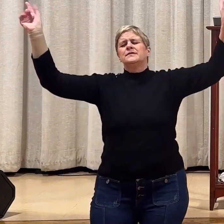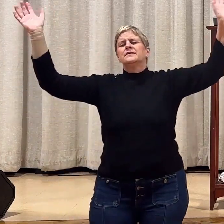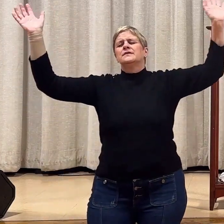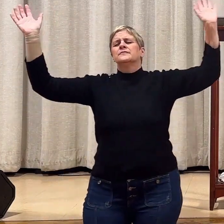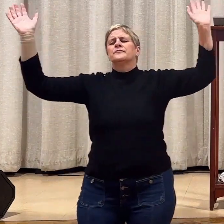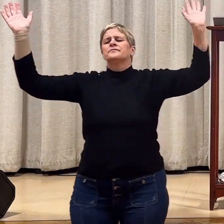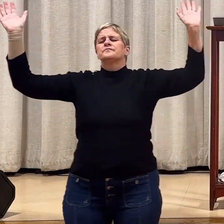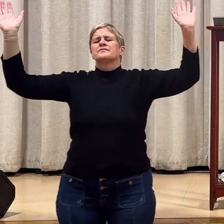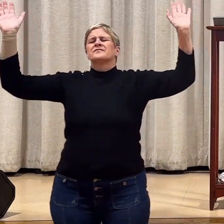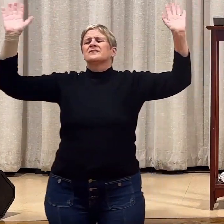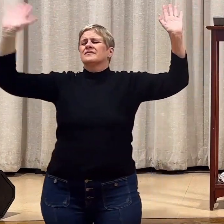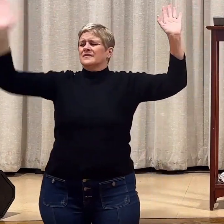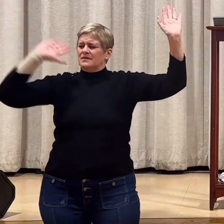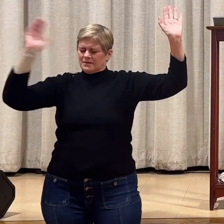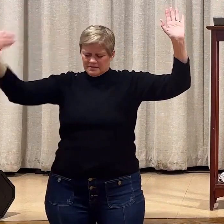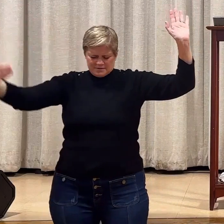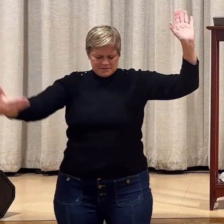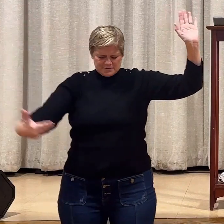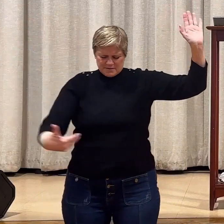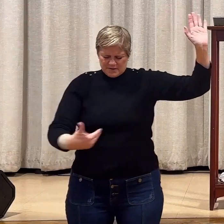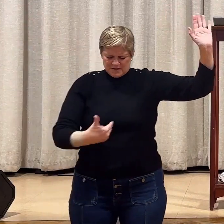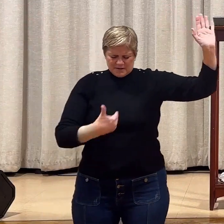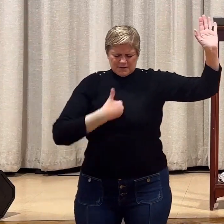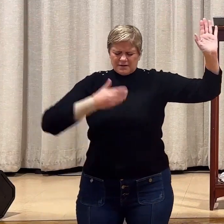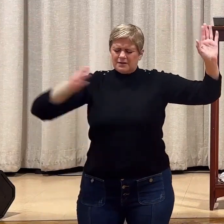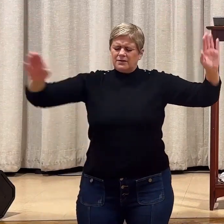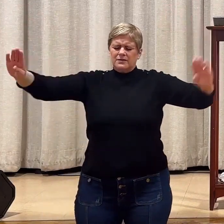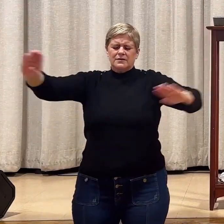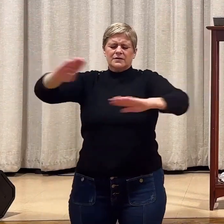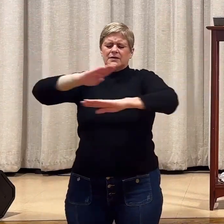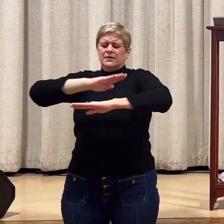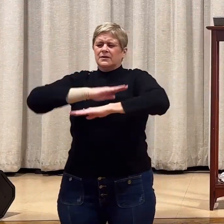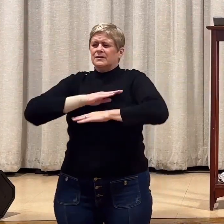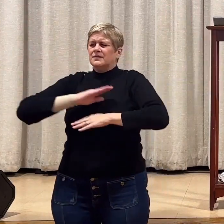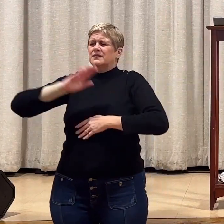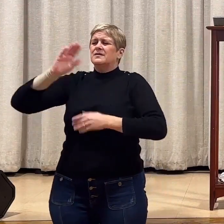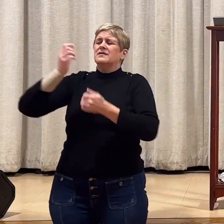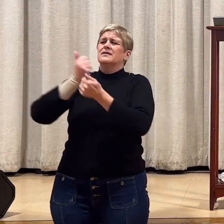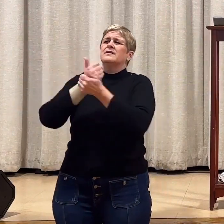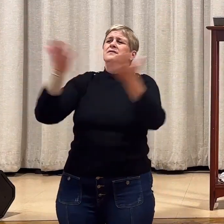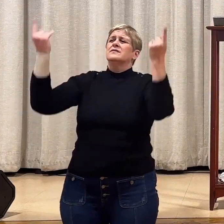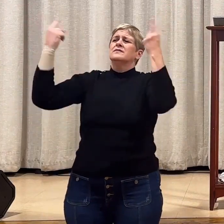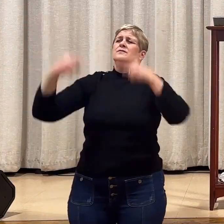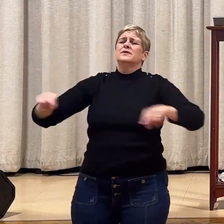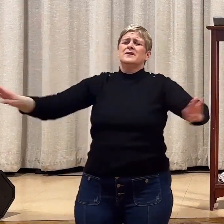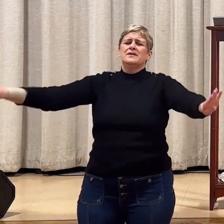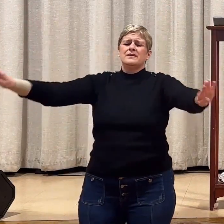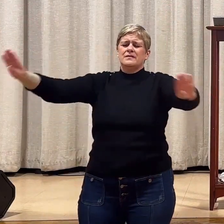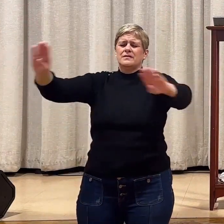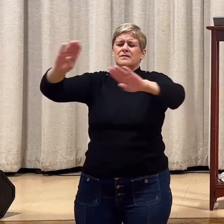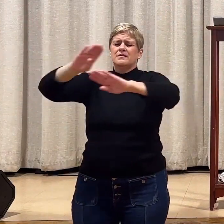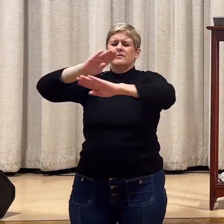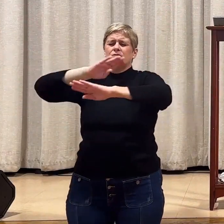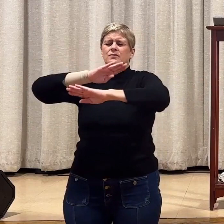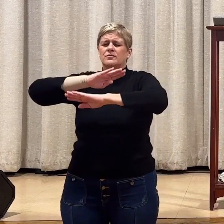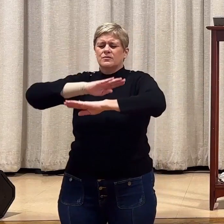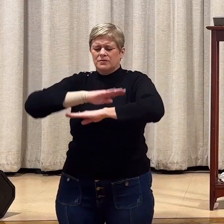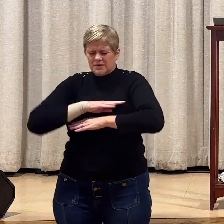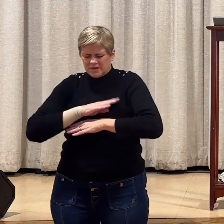say, it is well, it is